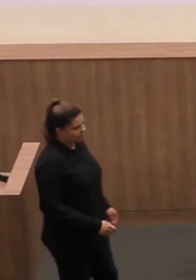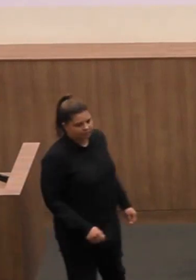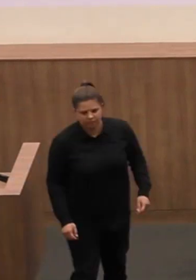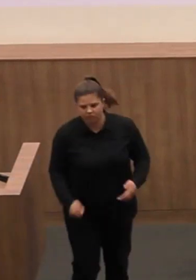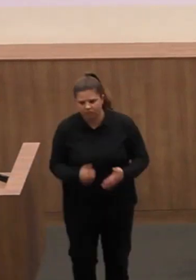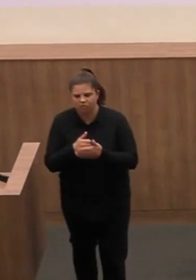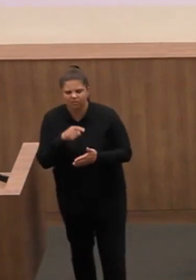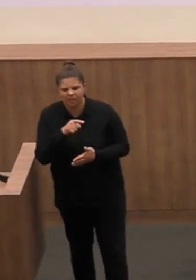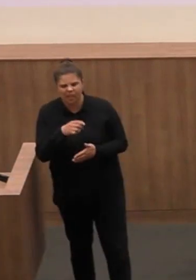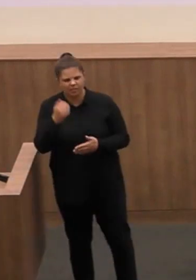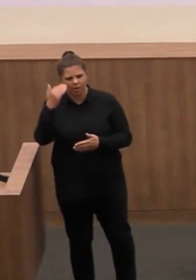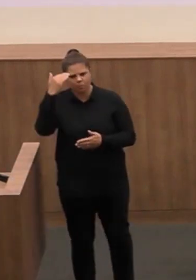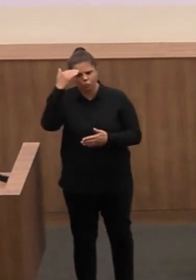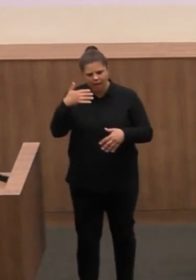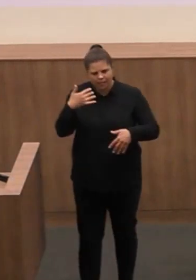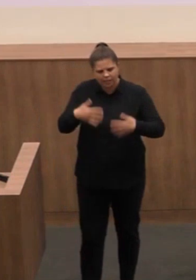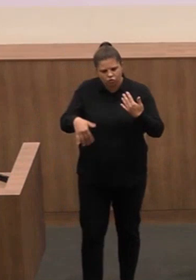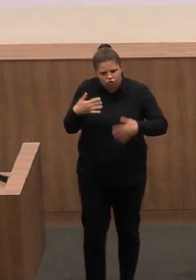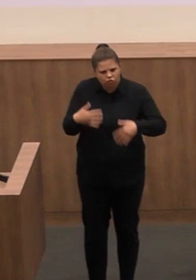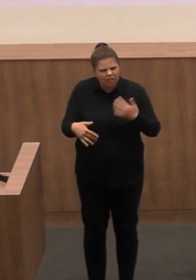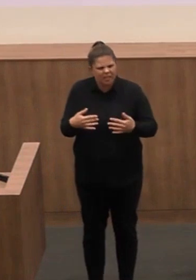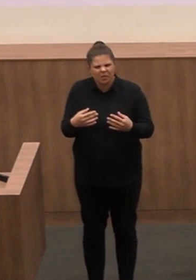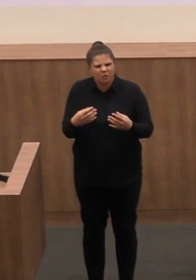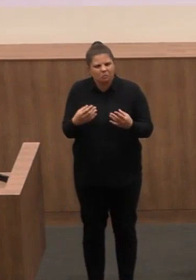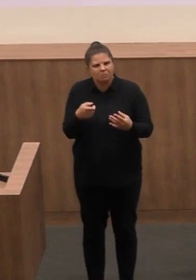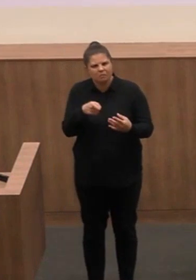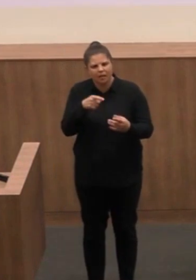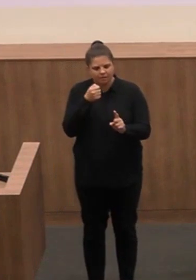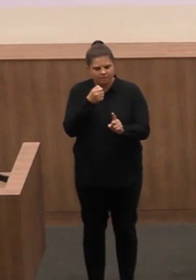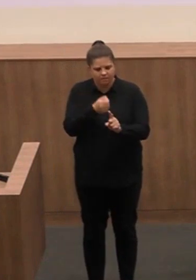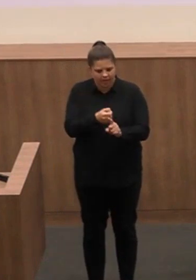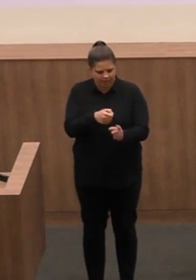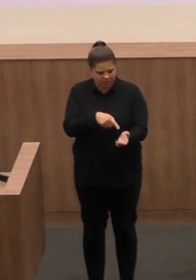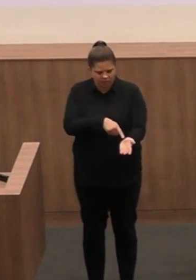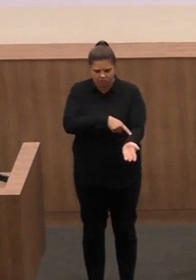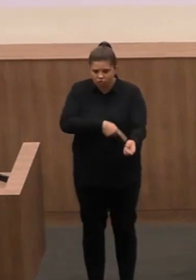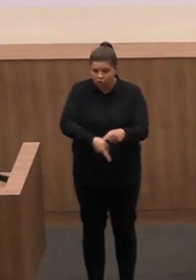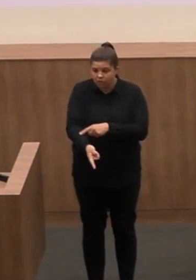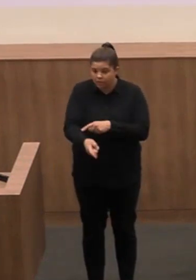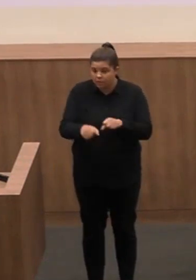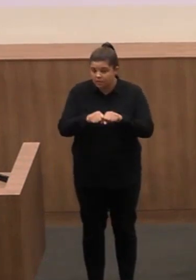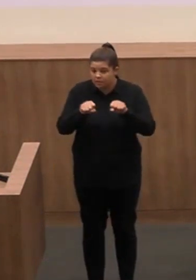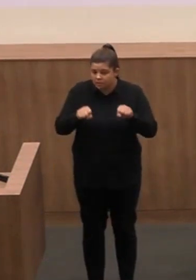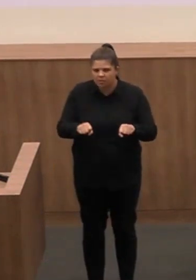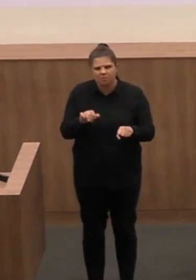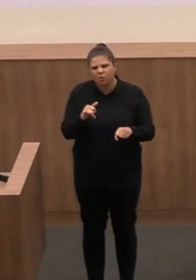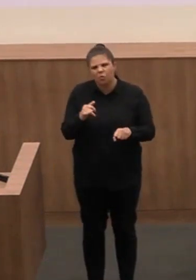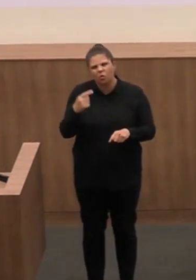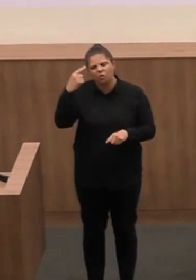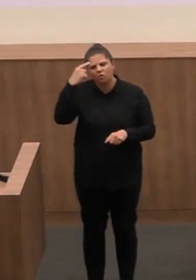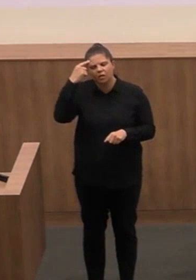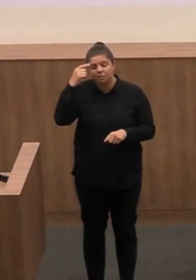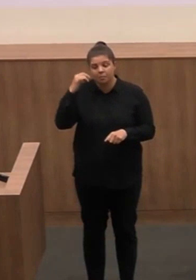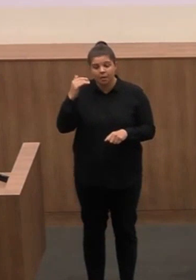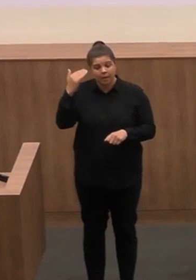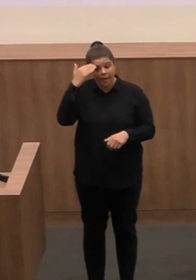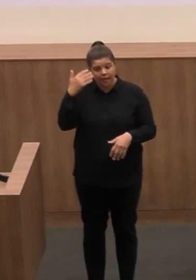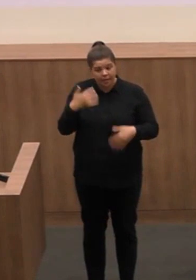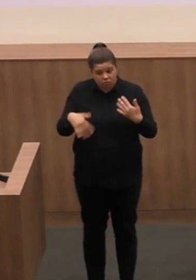of brain injury or brain impairment, something that affects their central nervous system or some aspect of their thinking. It might be a head